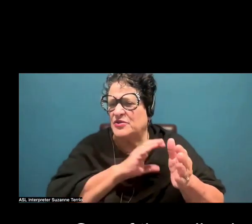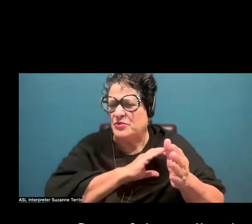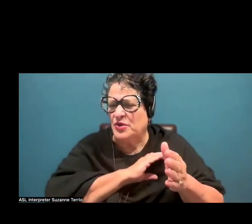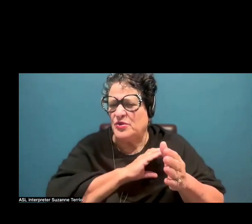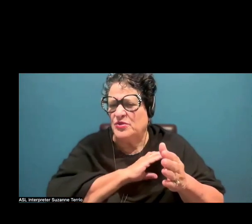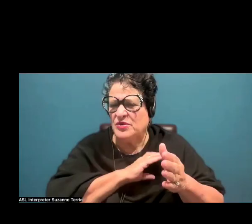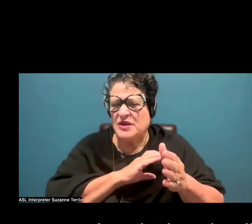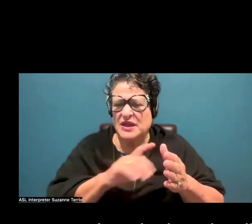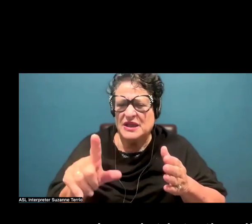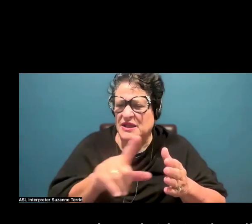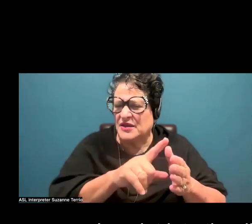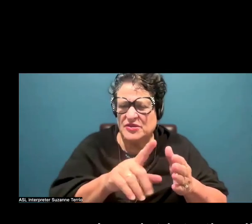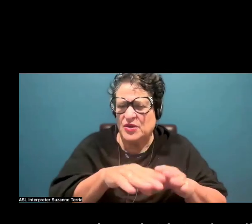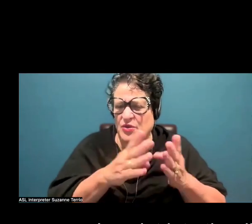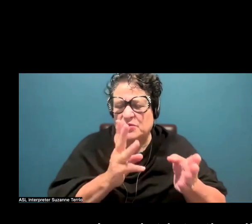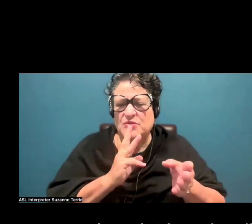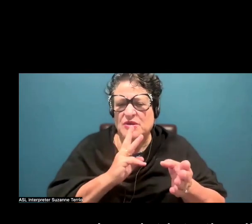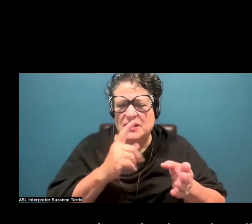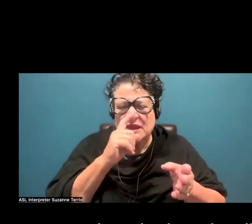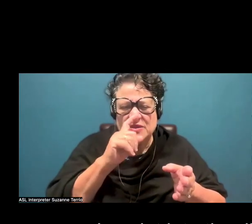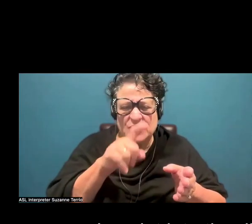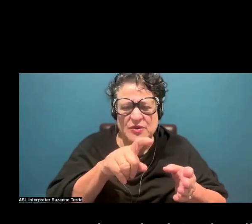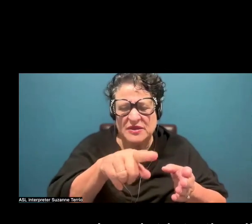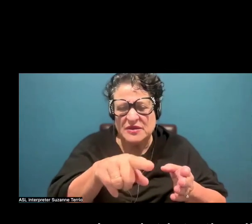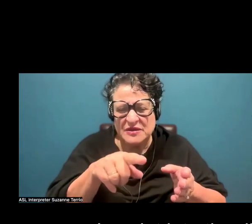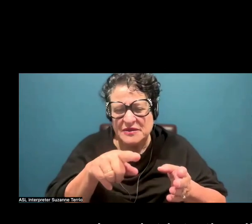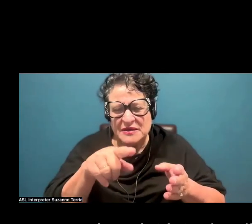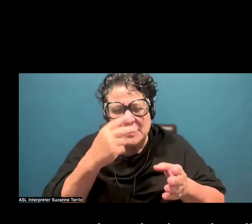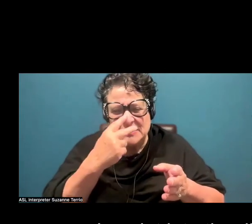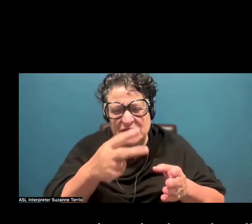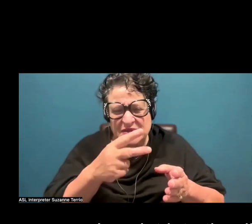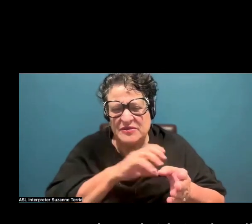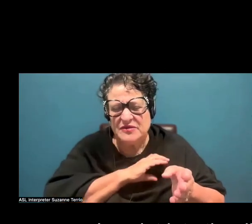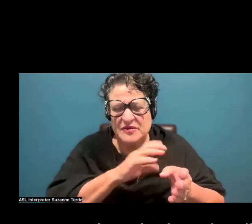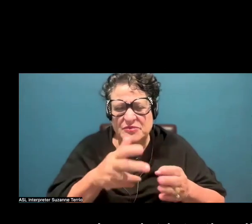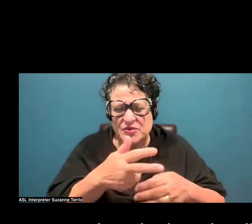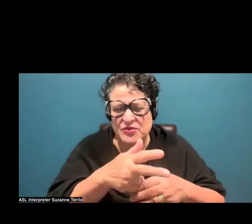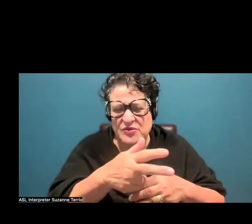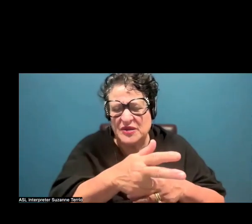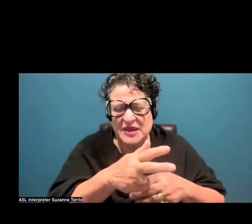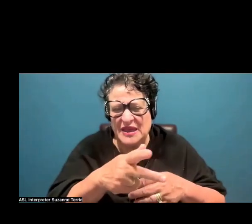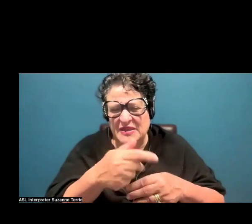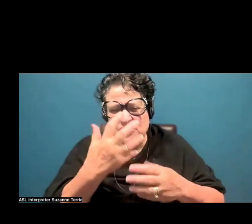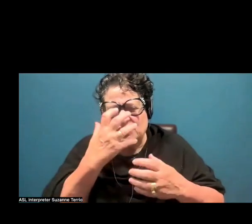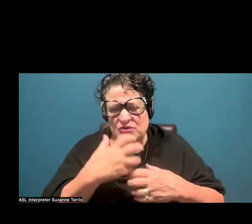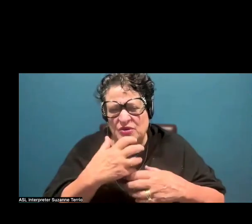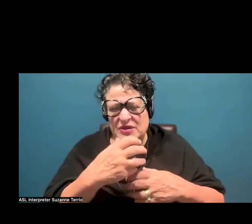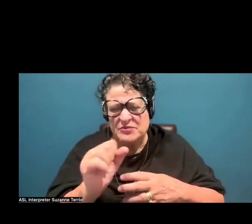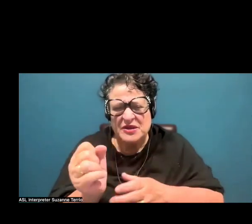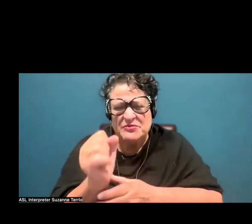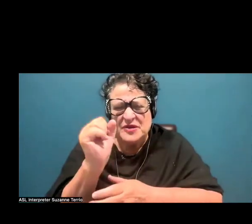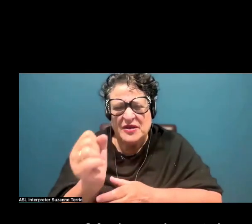open water. I squint into the distance, follow the line they've taken until there, a dark spot bobbing in the